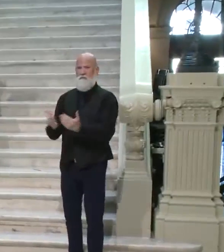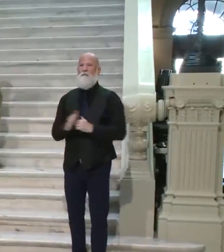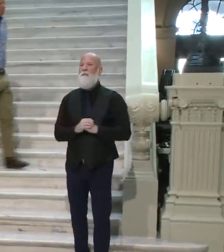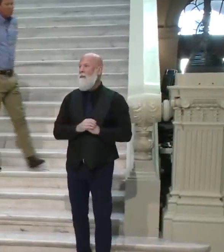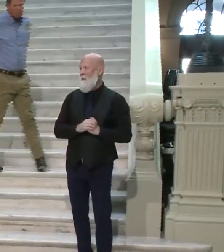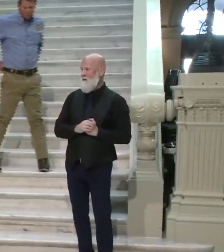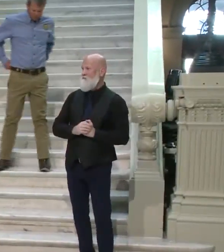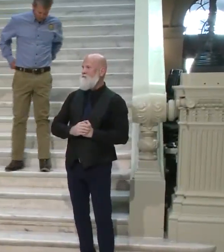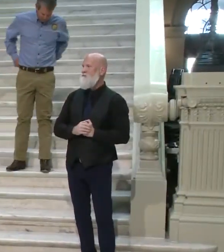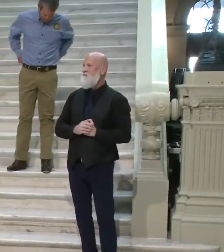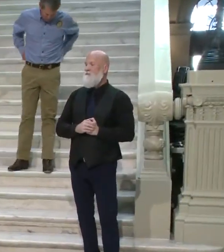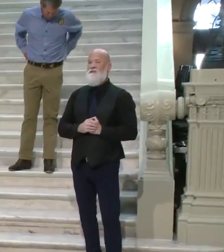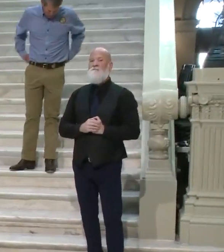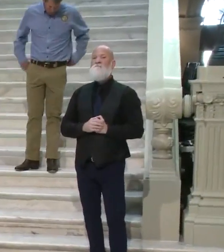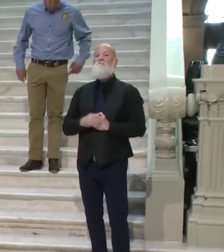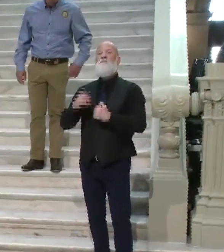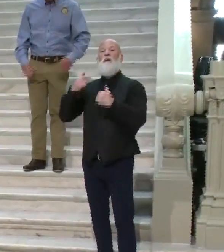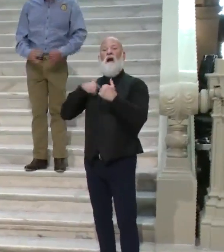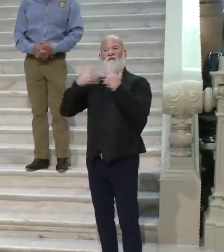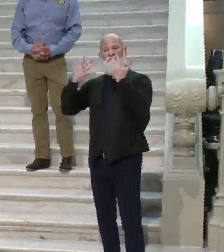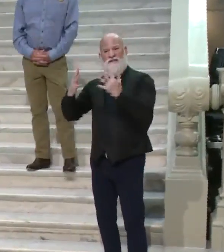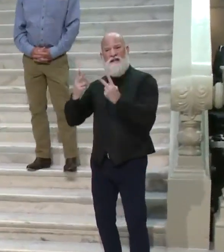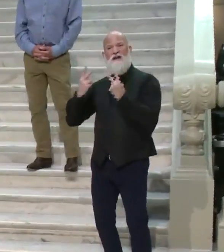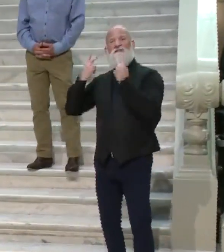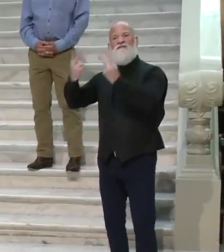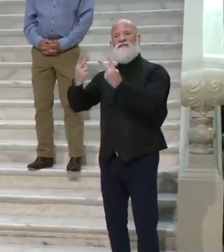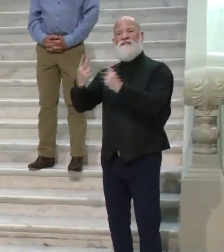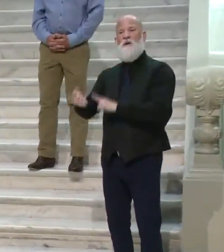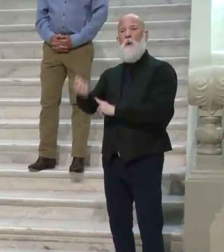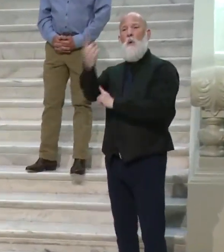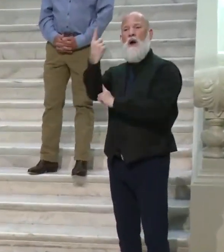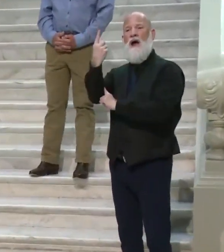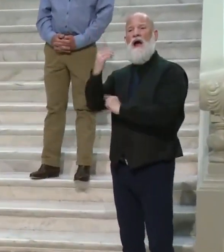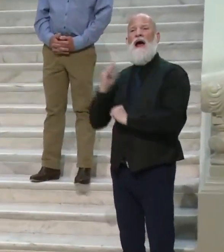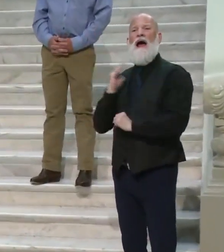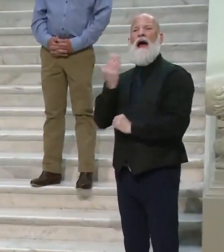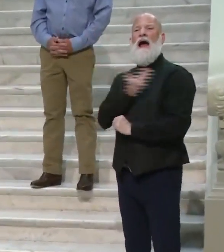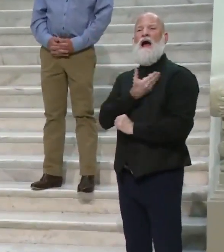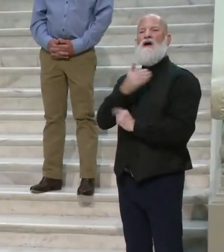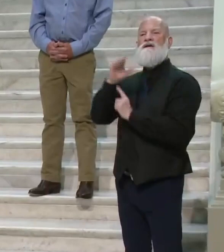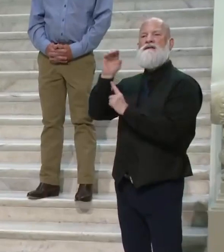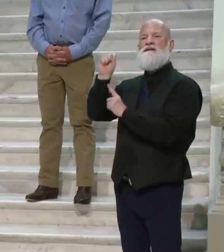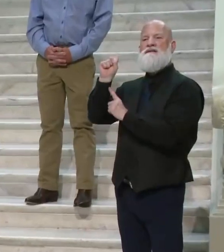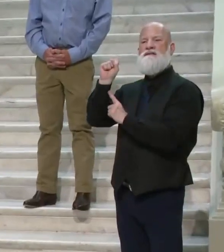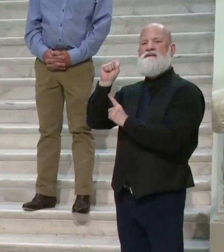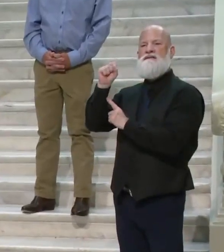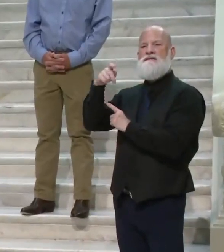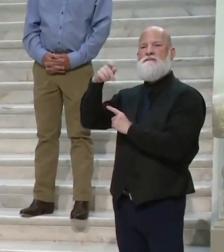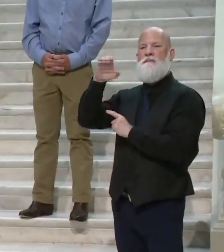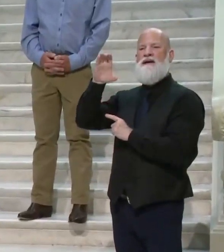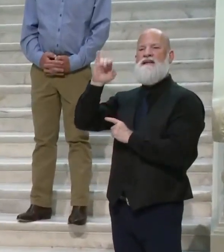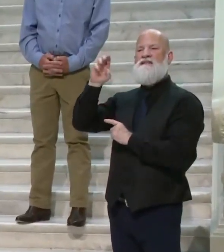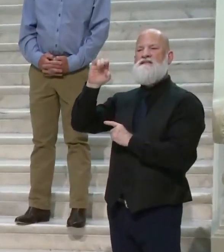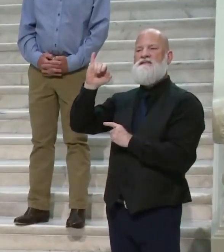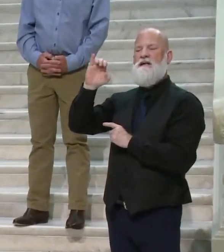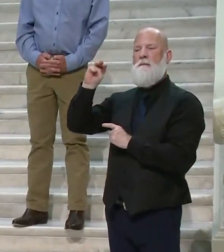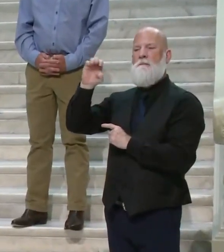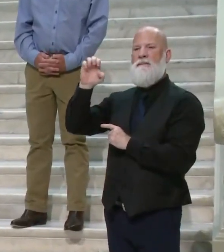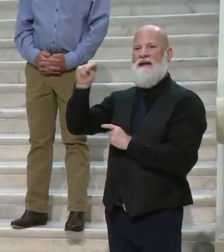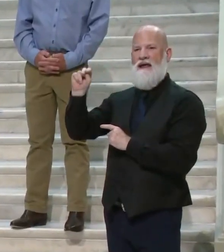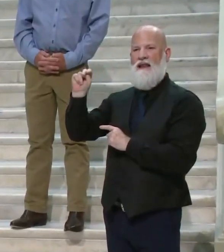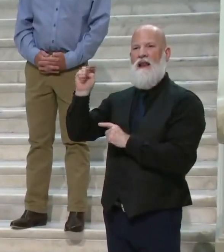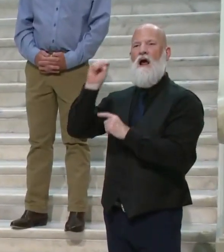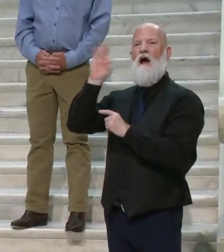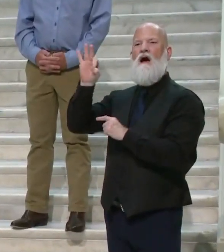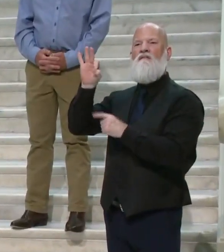You know, I visited one of our specimen points of collection earlier today and had a brief conversation with General Toomey, and we talked to